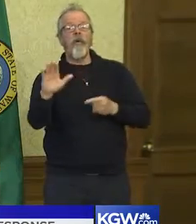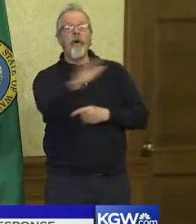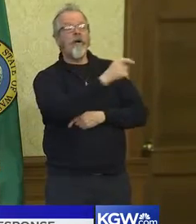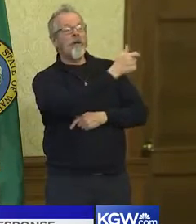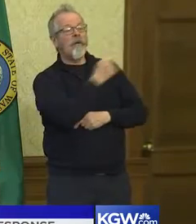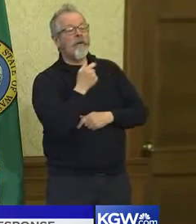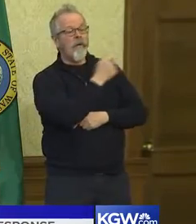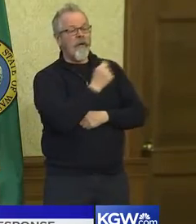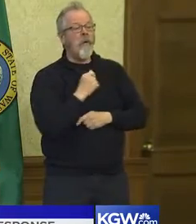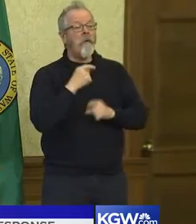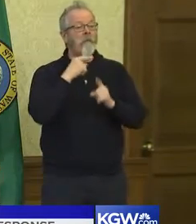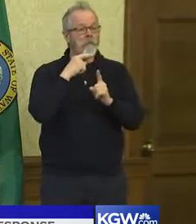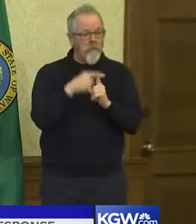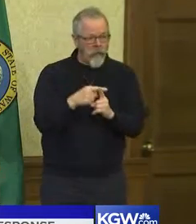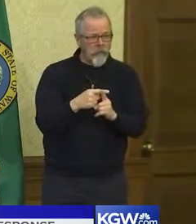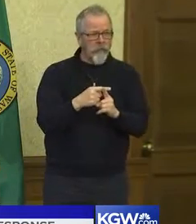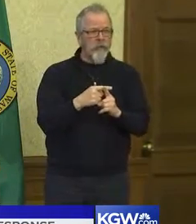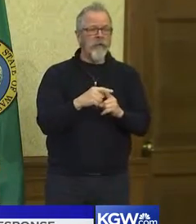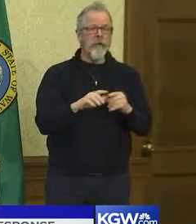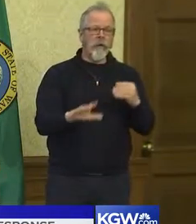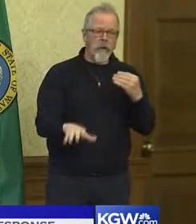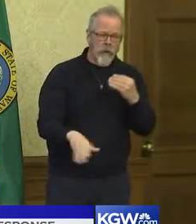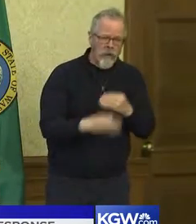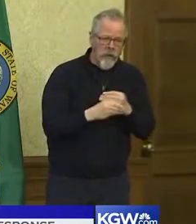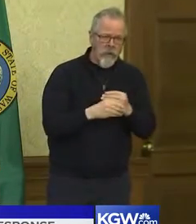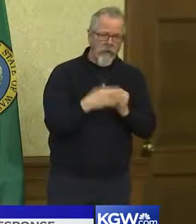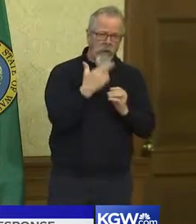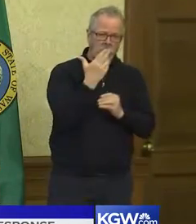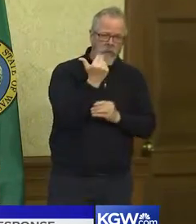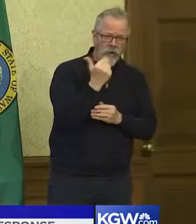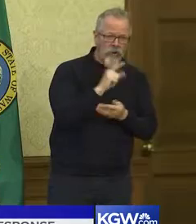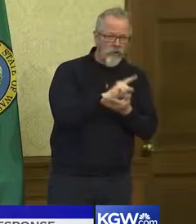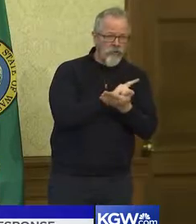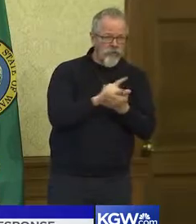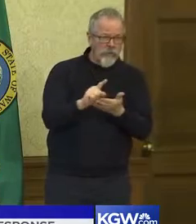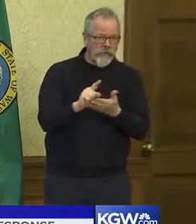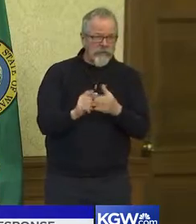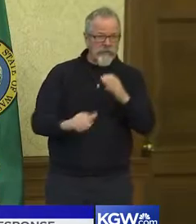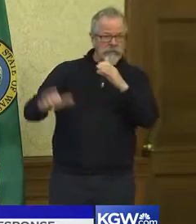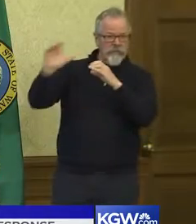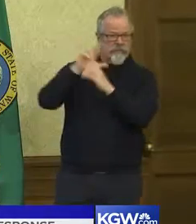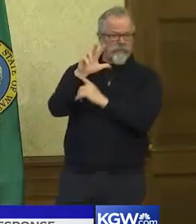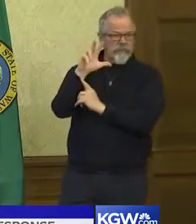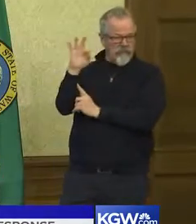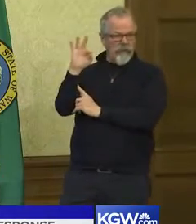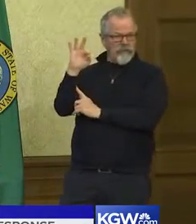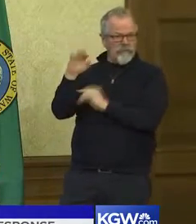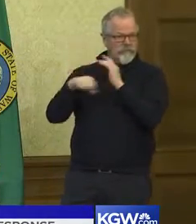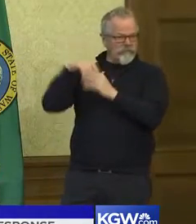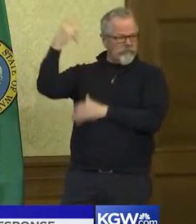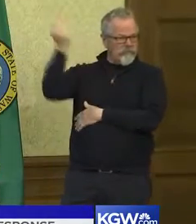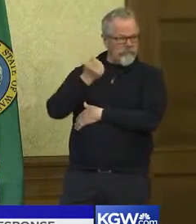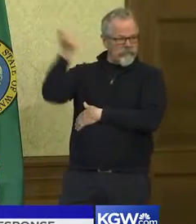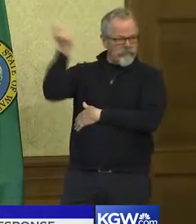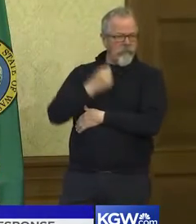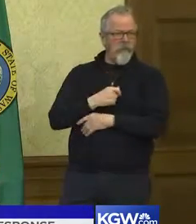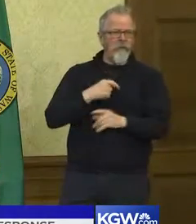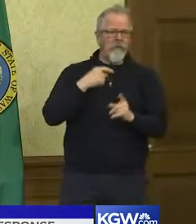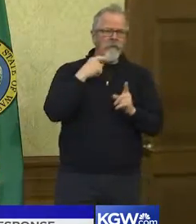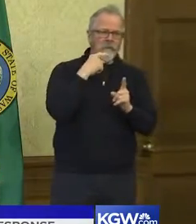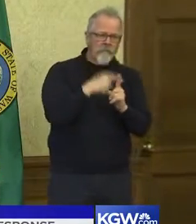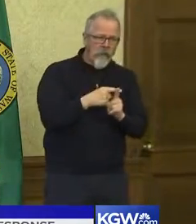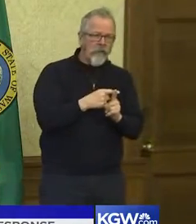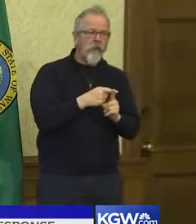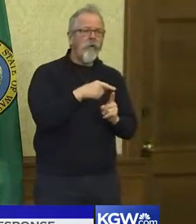the expansion, any of those expanded individuals accessing what's called pandemic unemployment assistance, that will all be paid by the federal